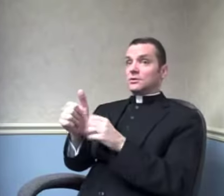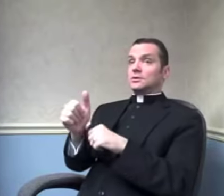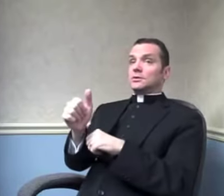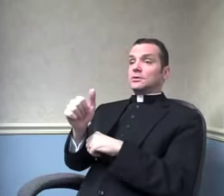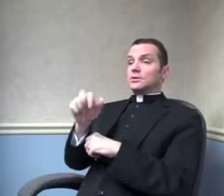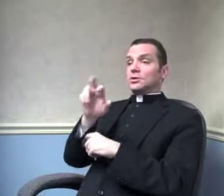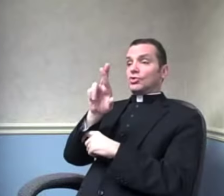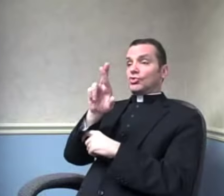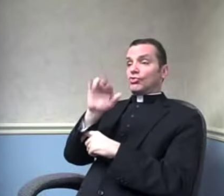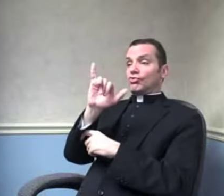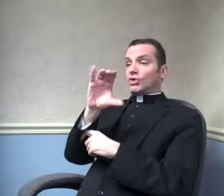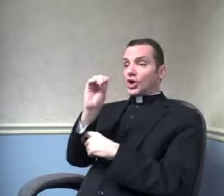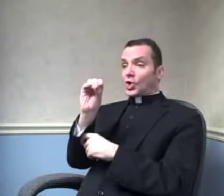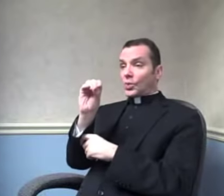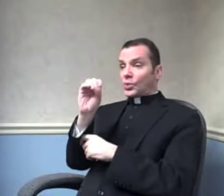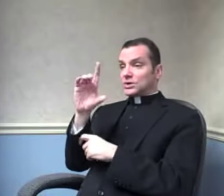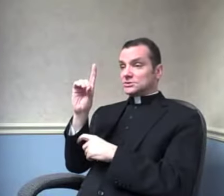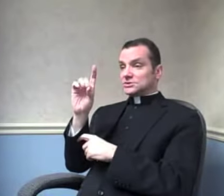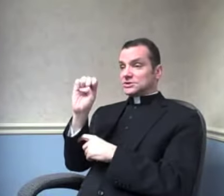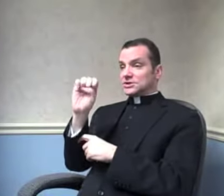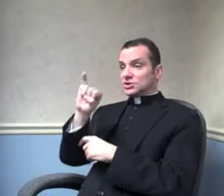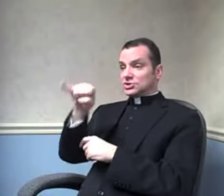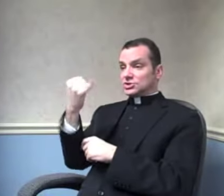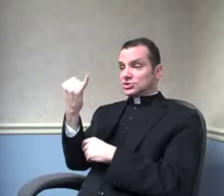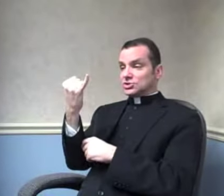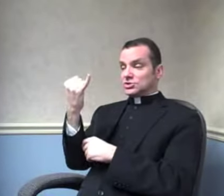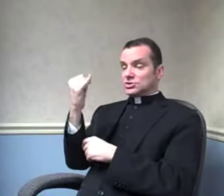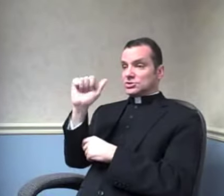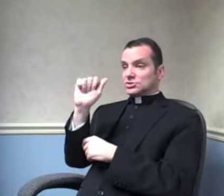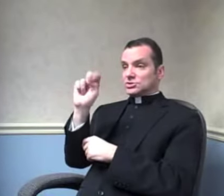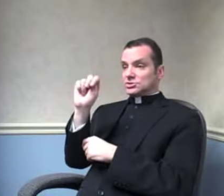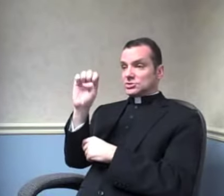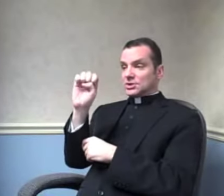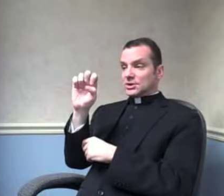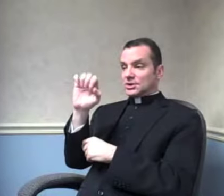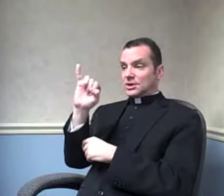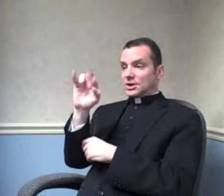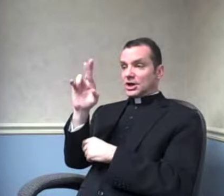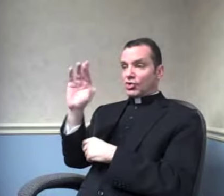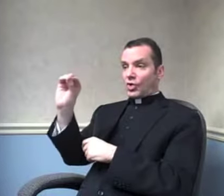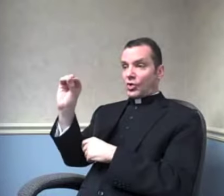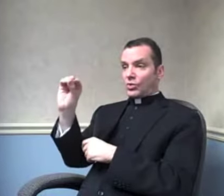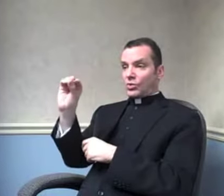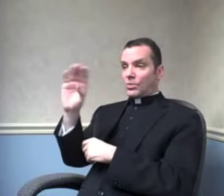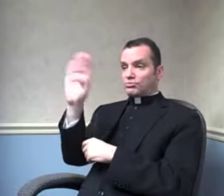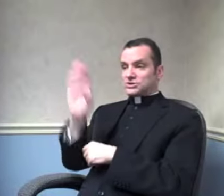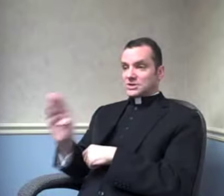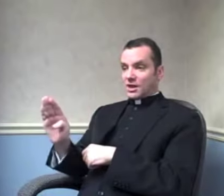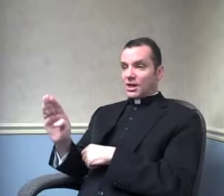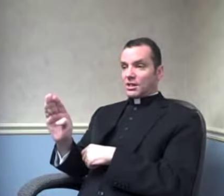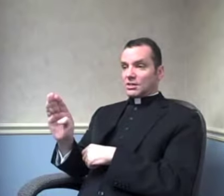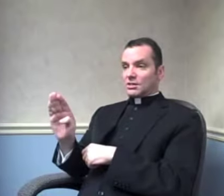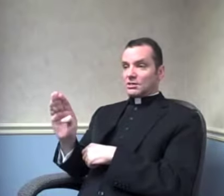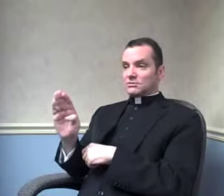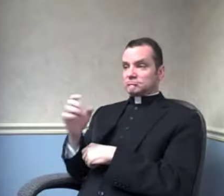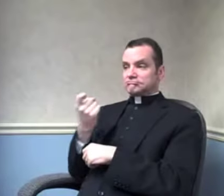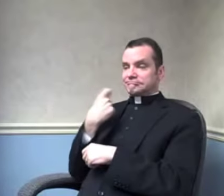And then again, I led a group to the World Youth Day in Rio de Janeiro,